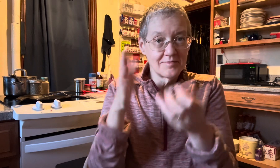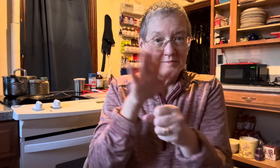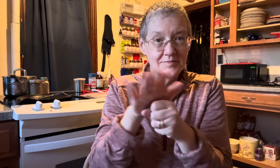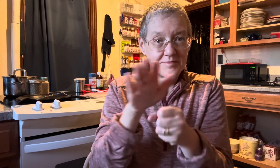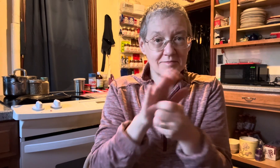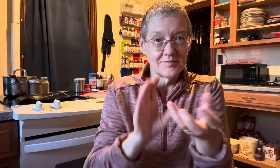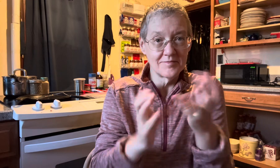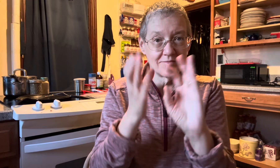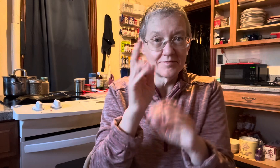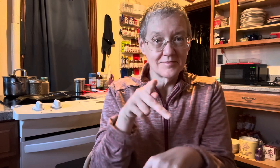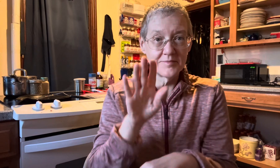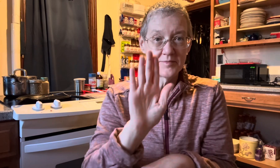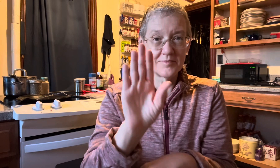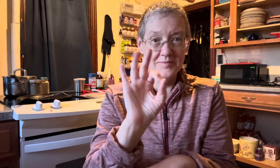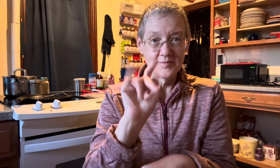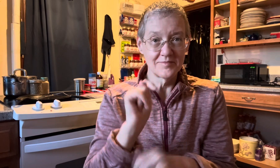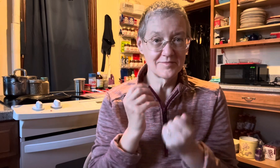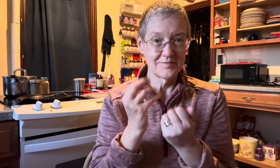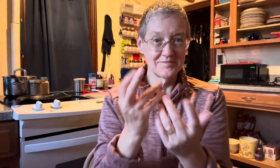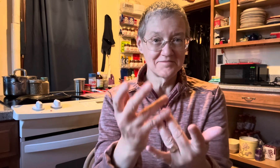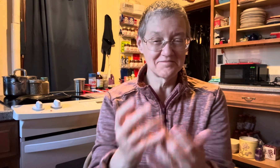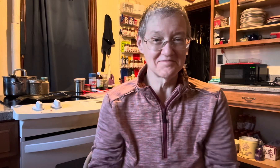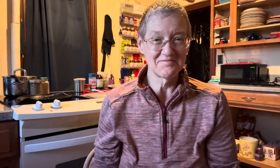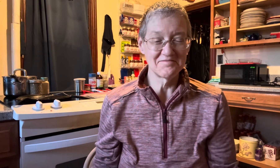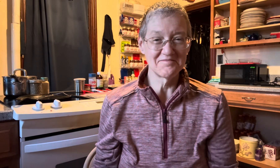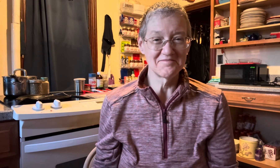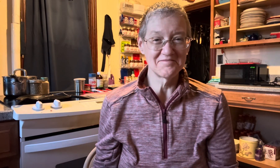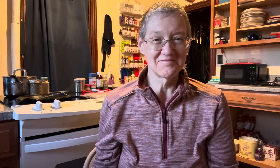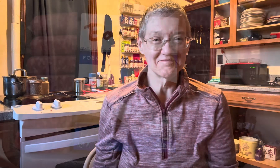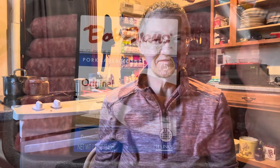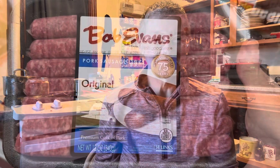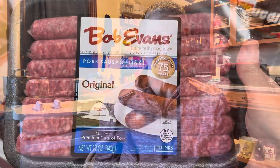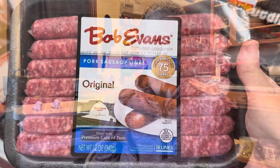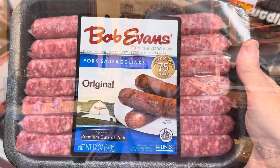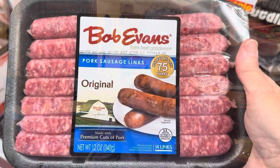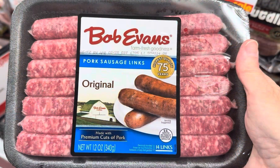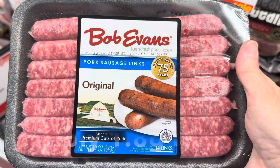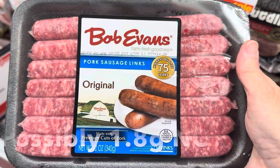carbs might be enough to make you stop burning fat.